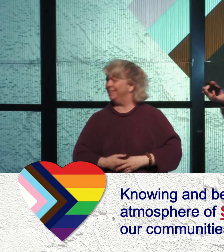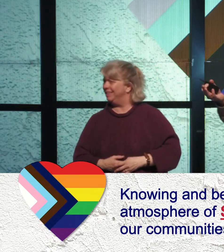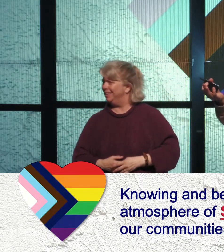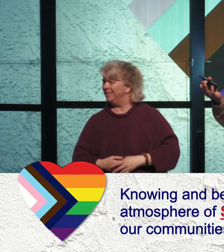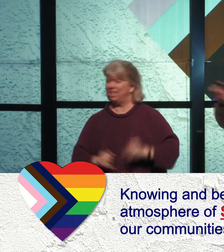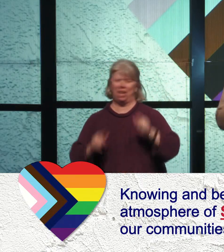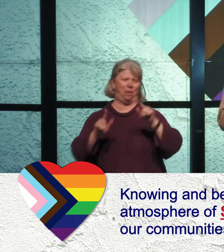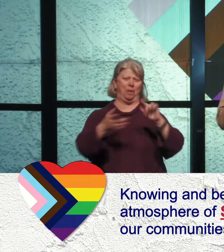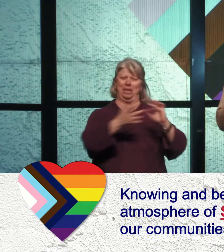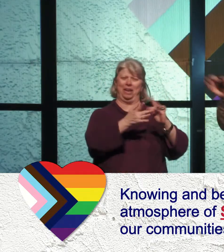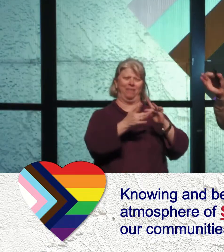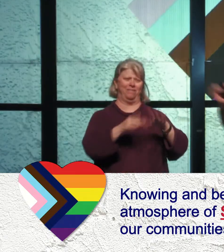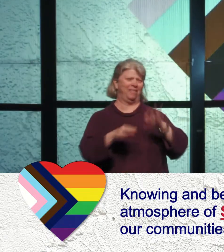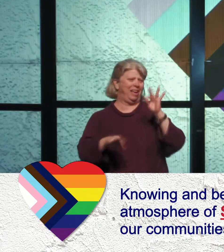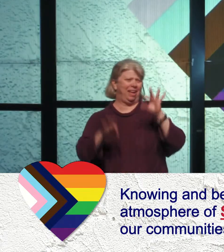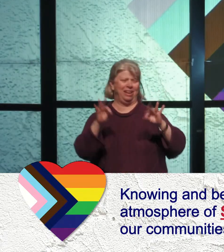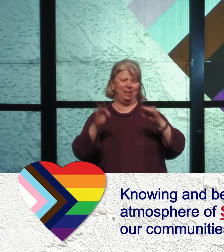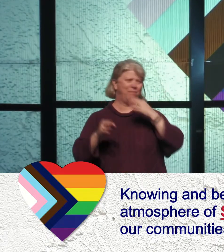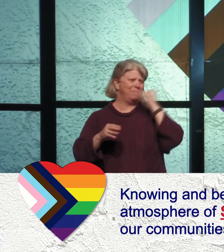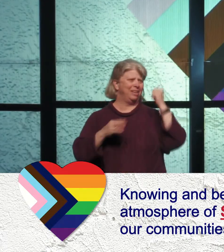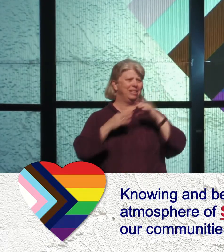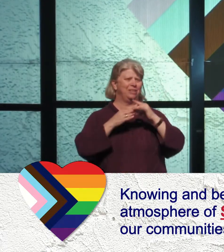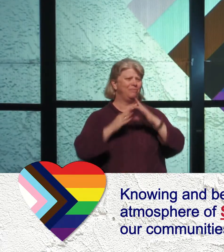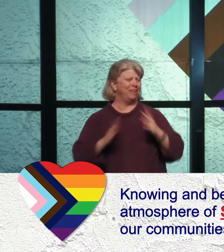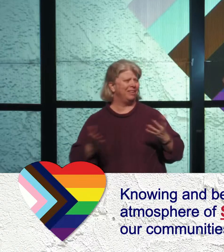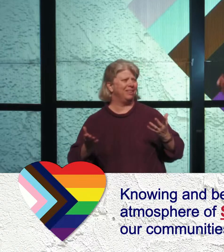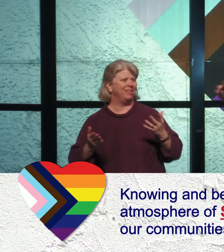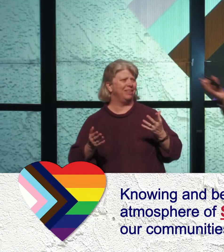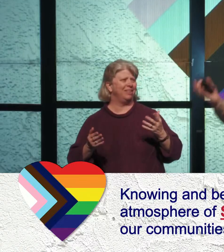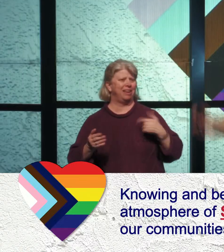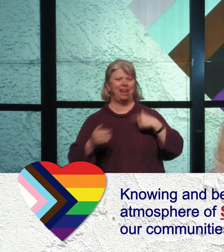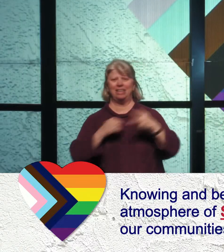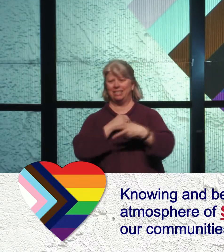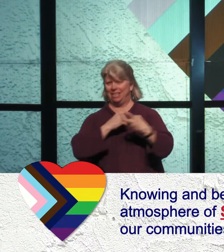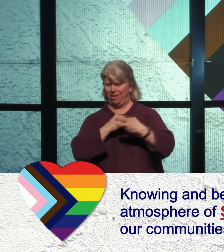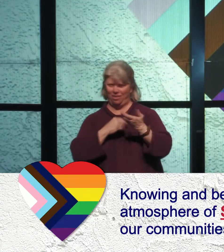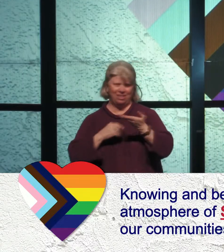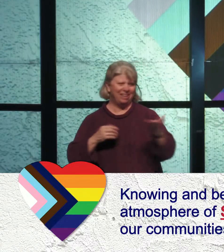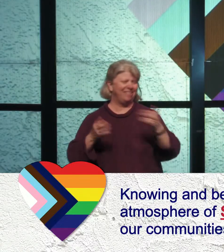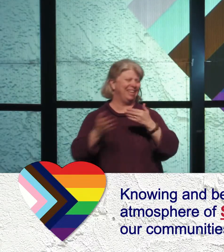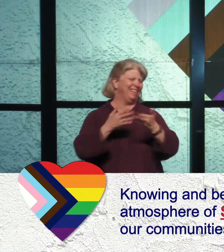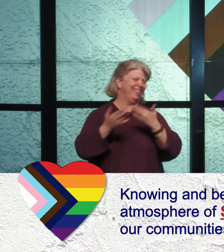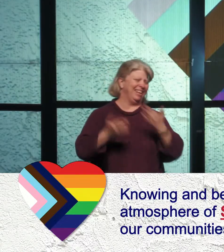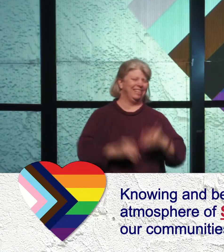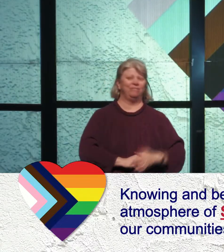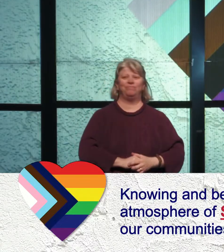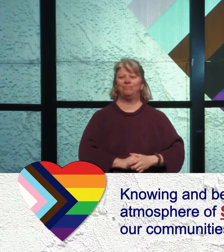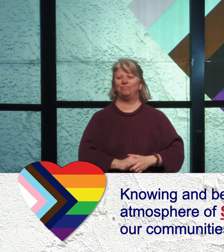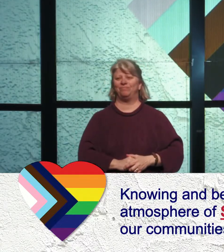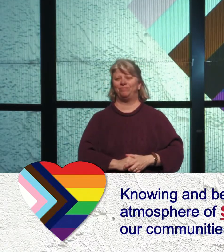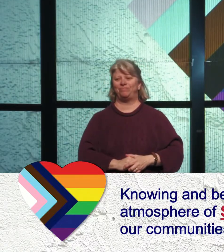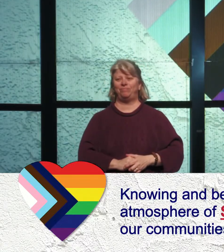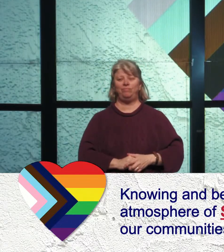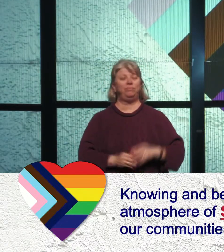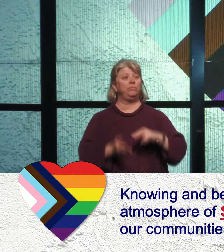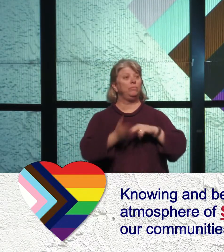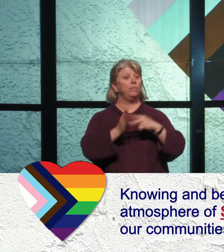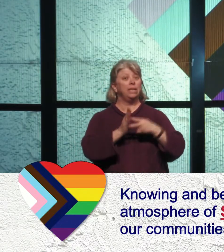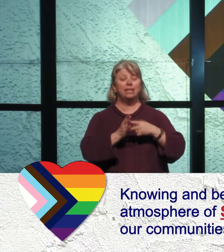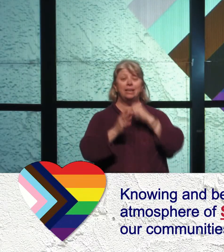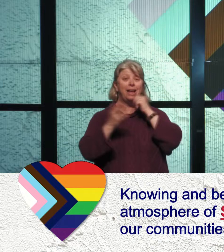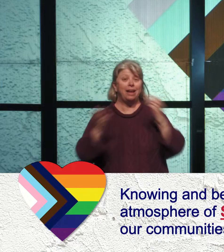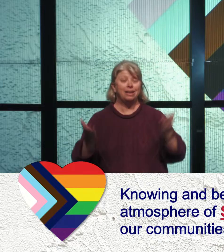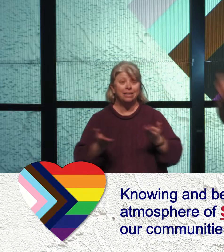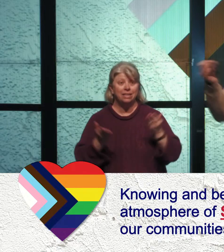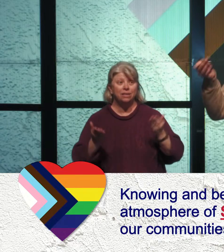go on the internet and you're going to find way better, right? I mean, I steal all this stuff anyway, I mean, you're not